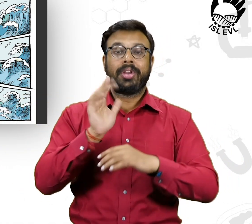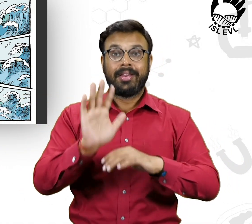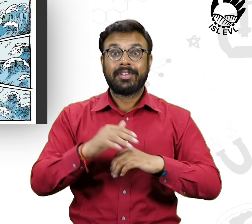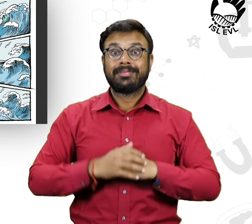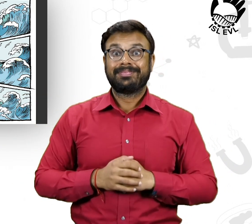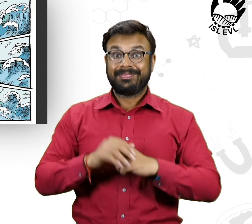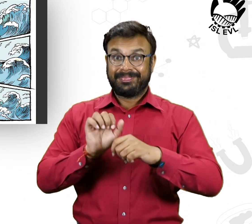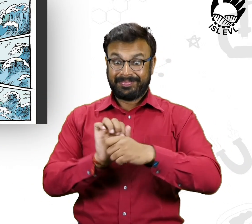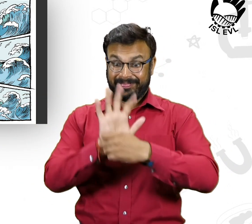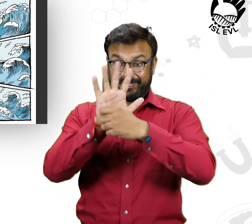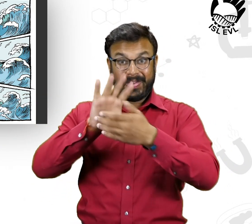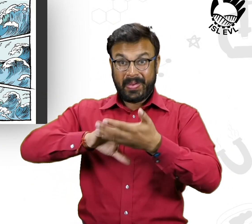the island.